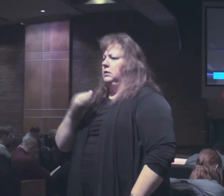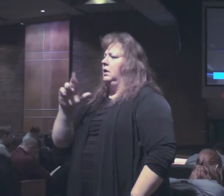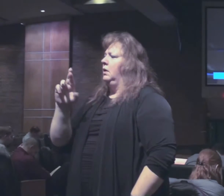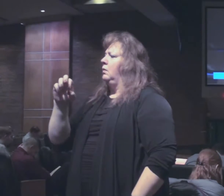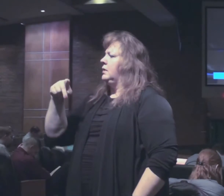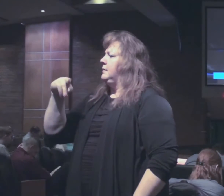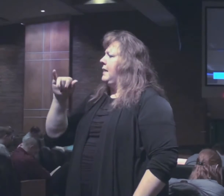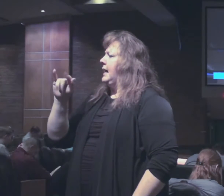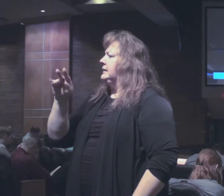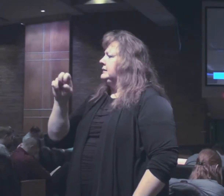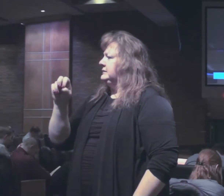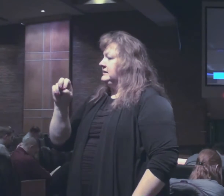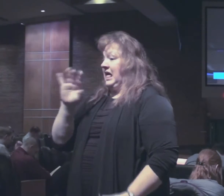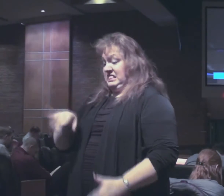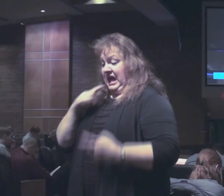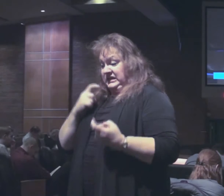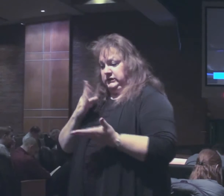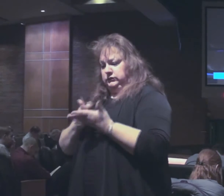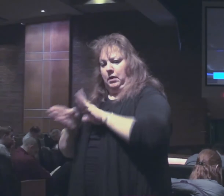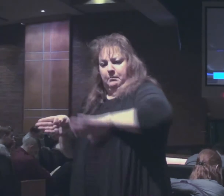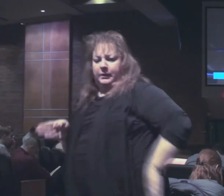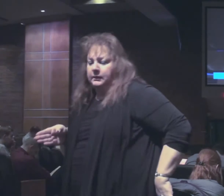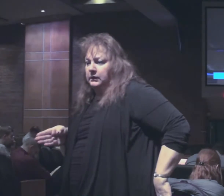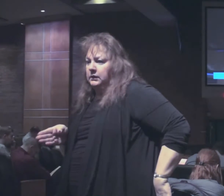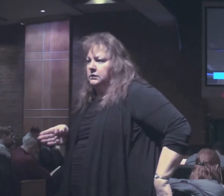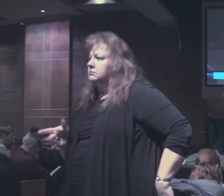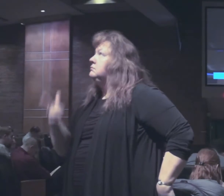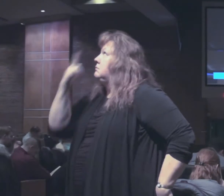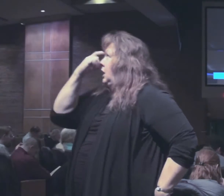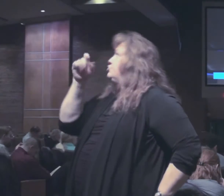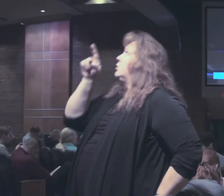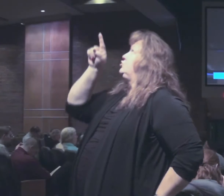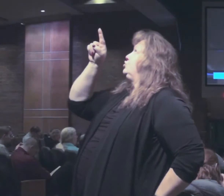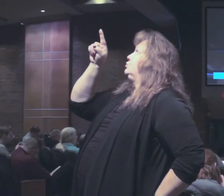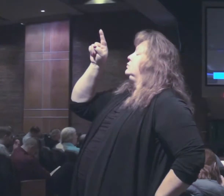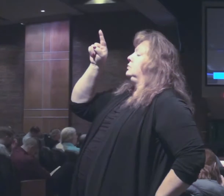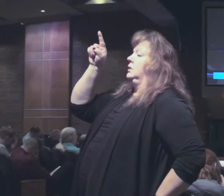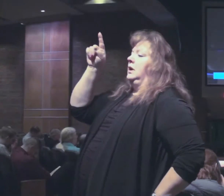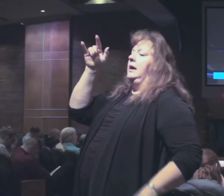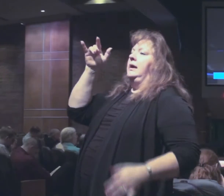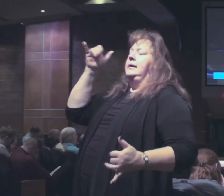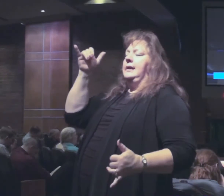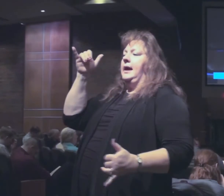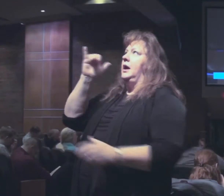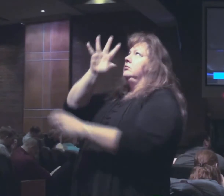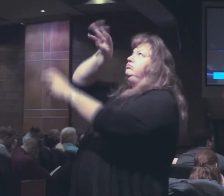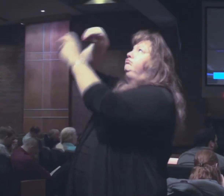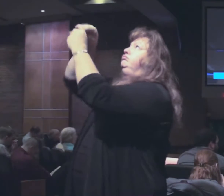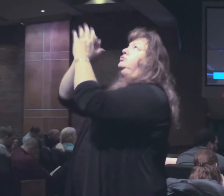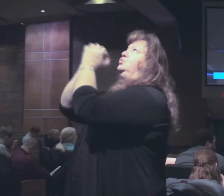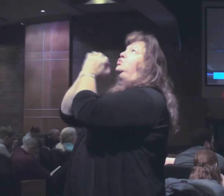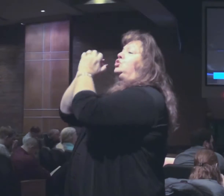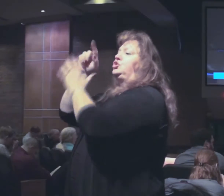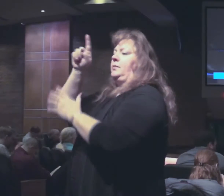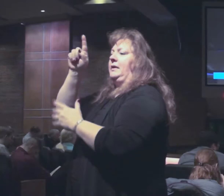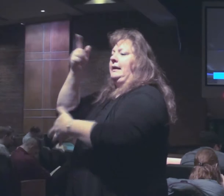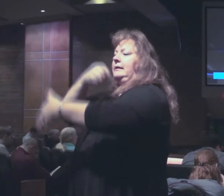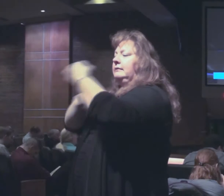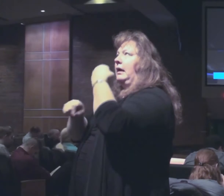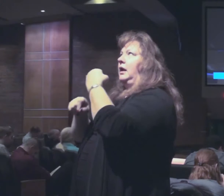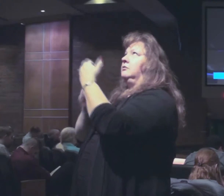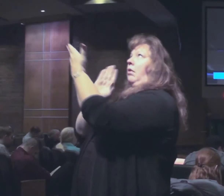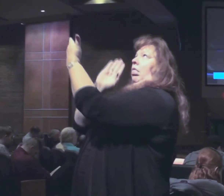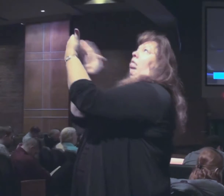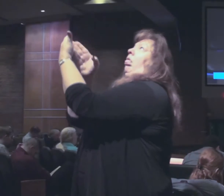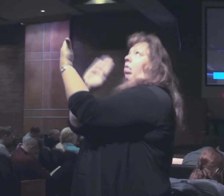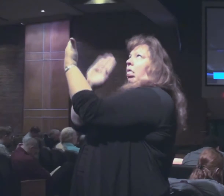sin, and you trust in the Lord. Now you can join in worshiping God instead of fighting